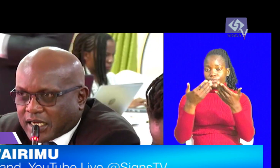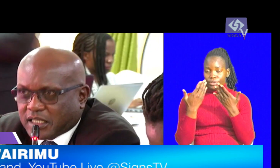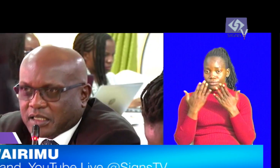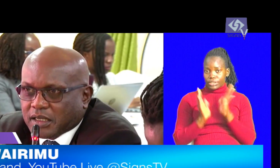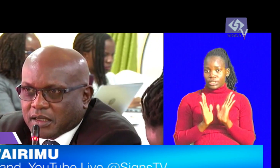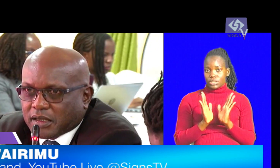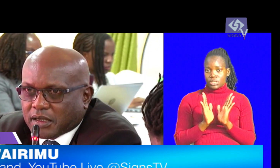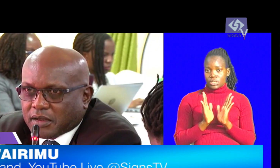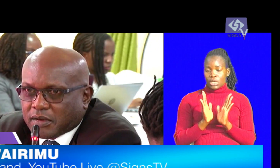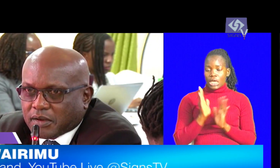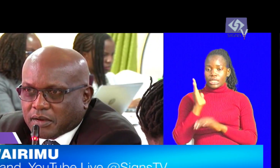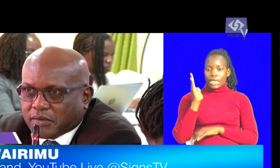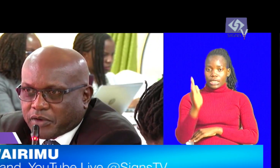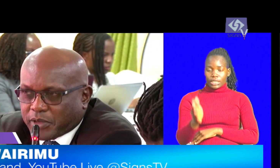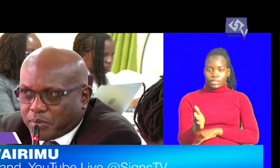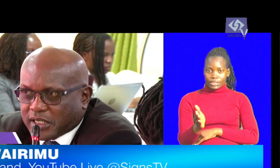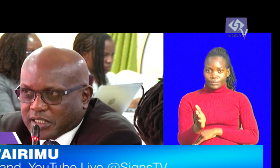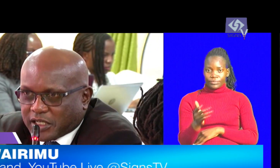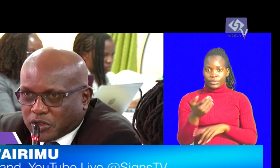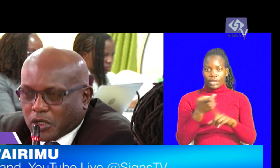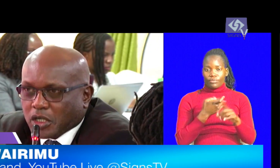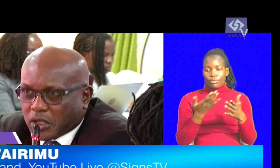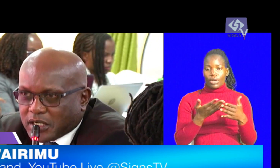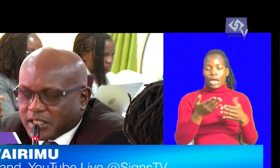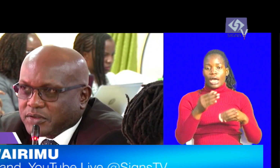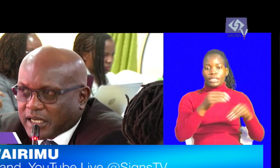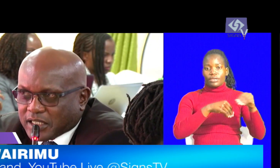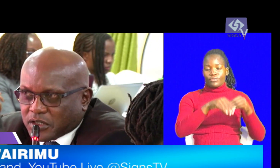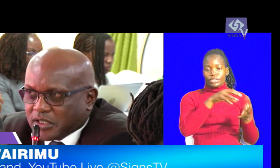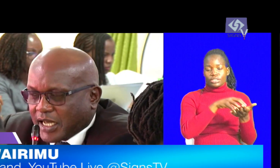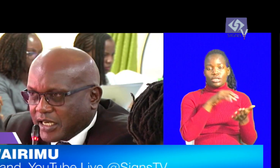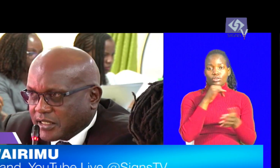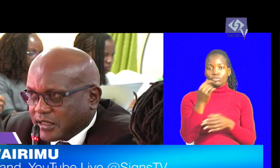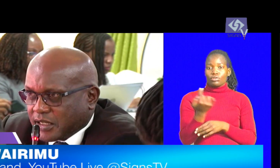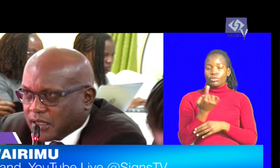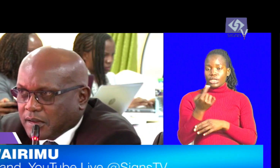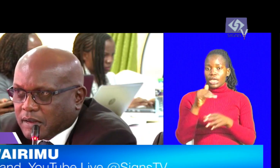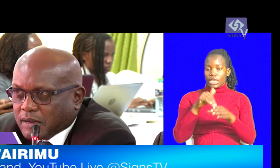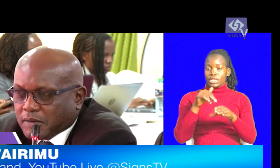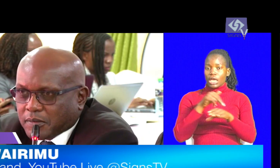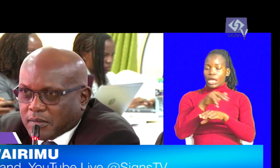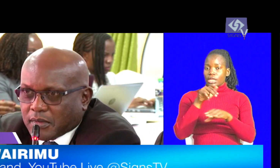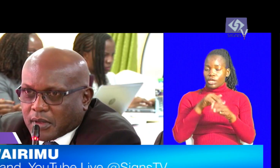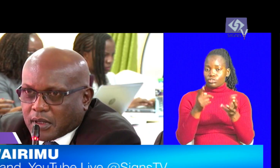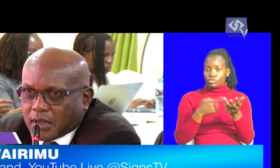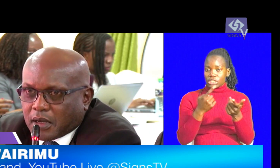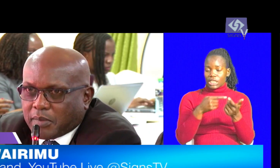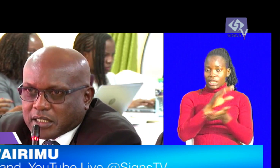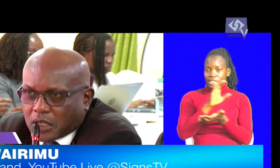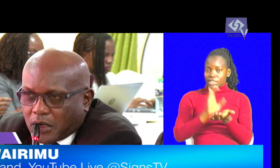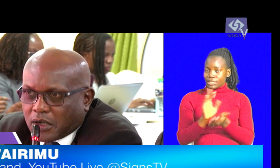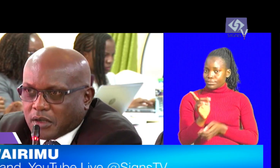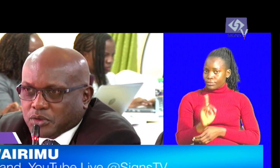directly from the polling station, not only to the National Tallying Center, but to